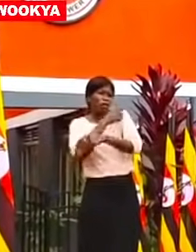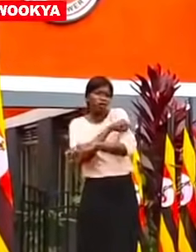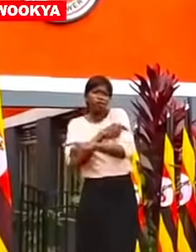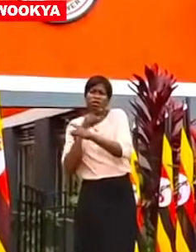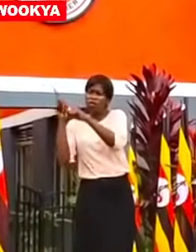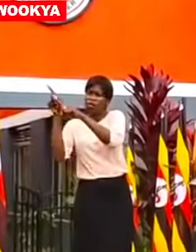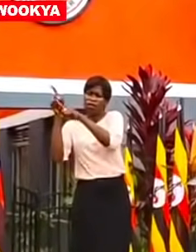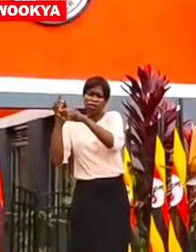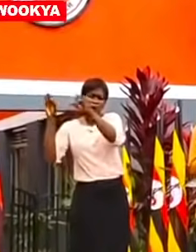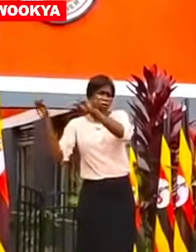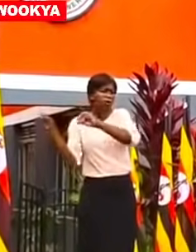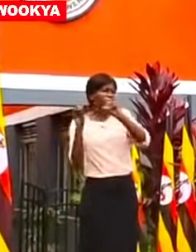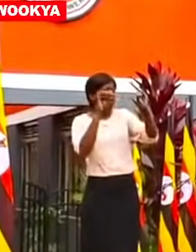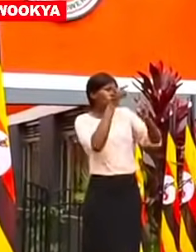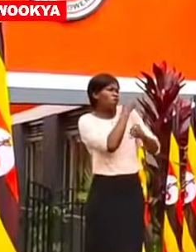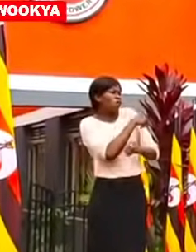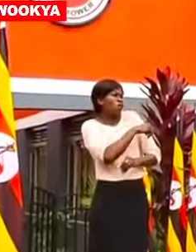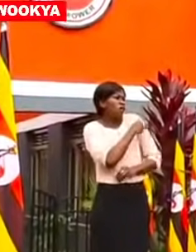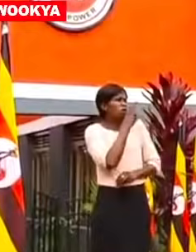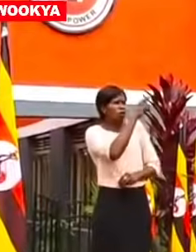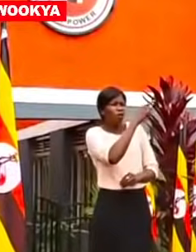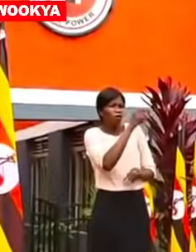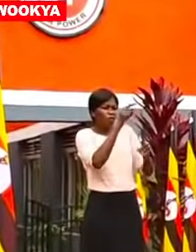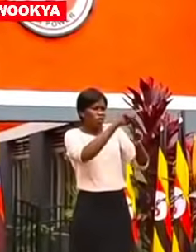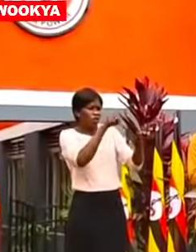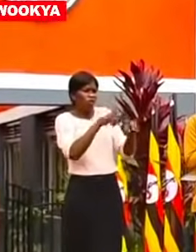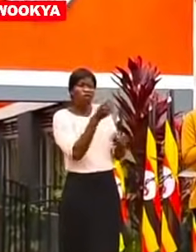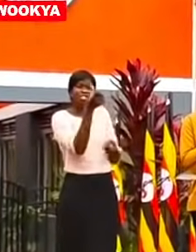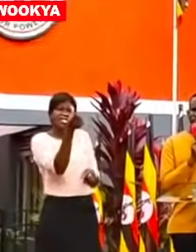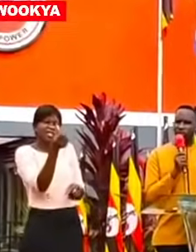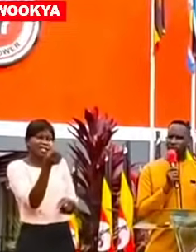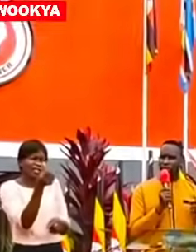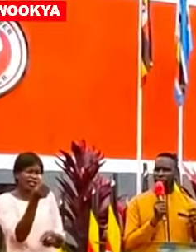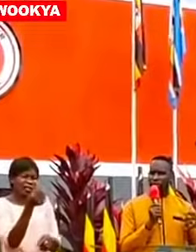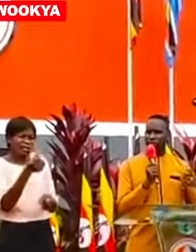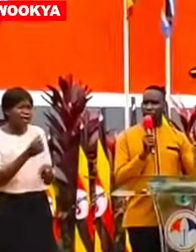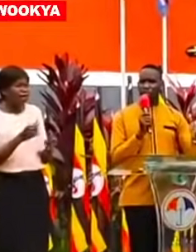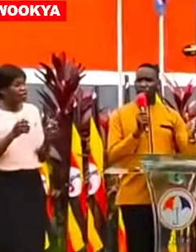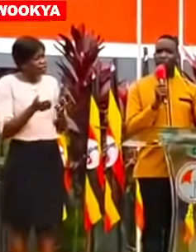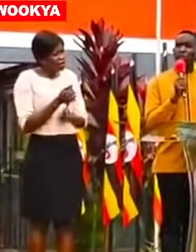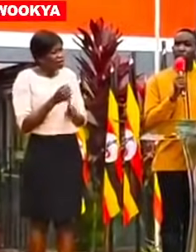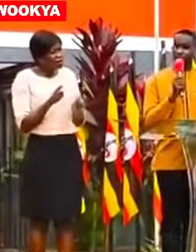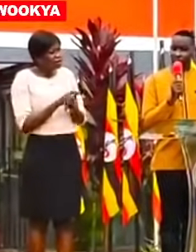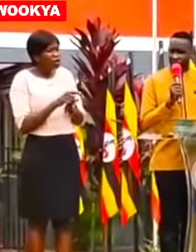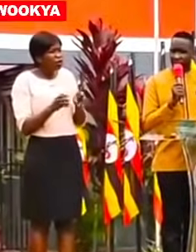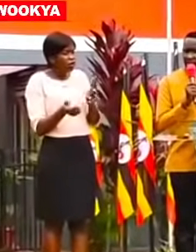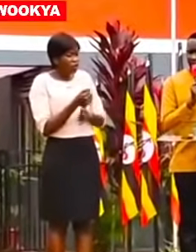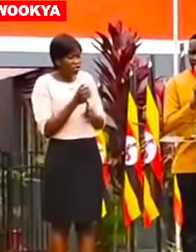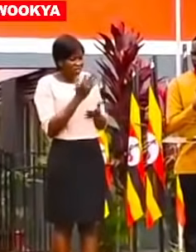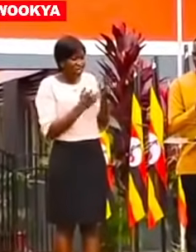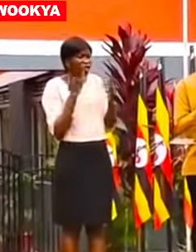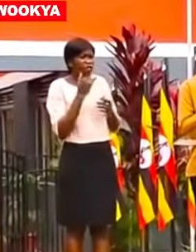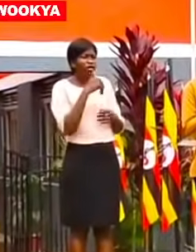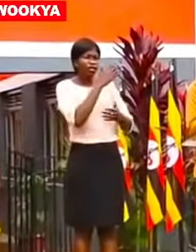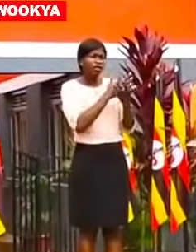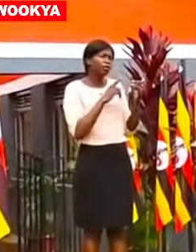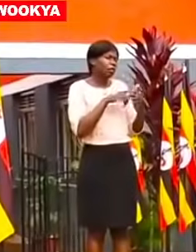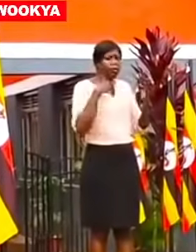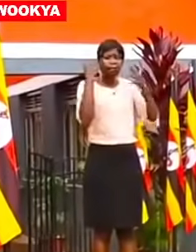Ward 6, thereabout. And some of the information we get is that sometimes he convulses.